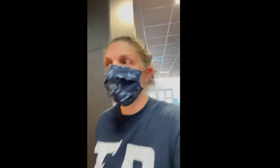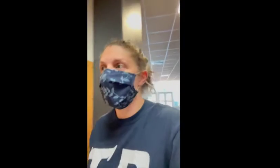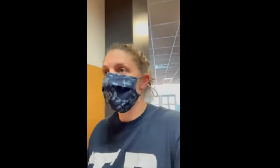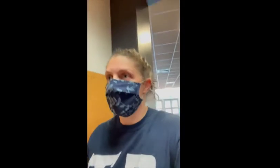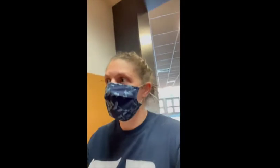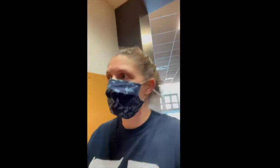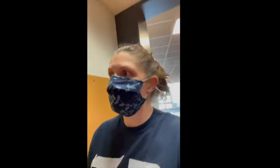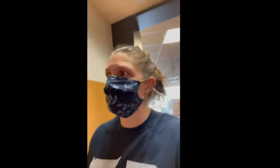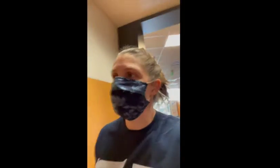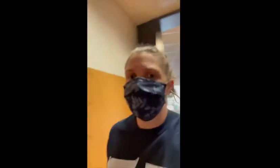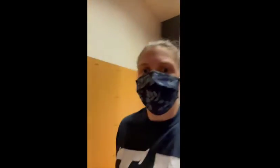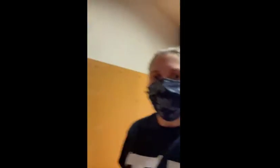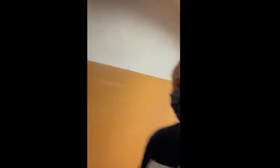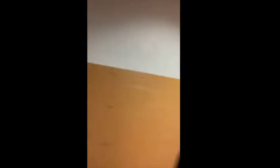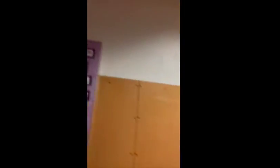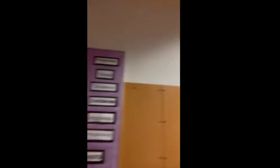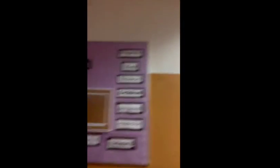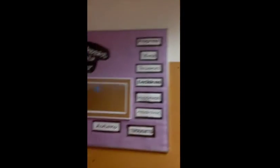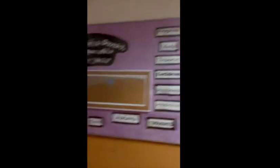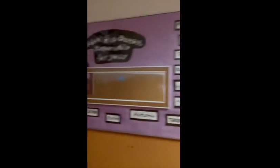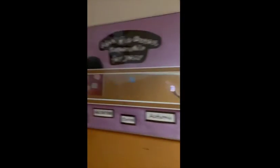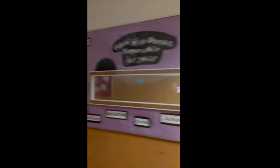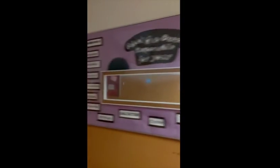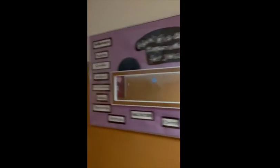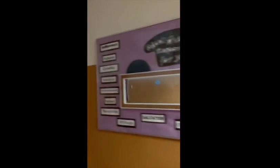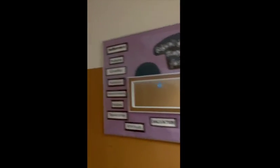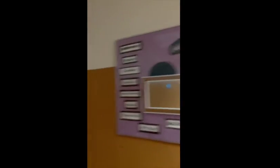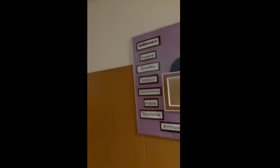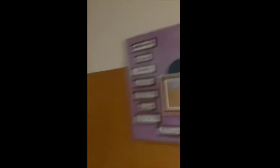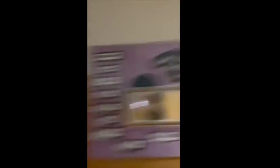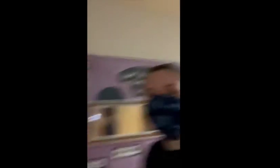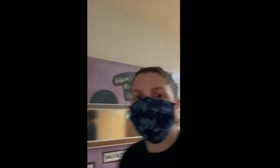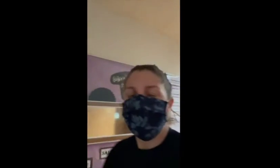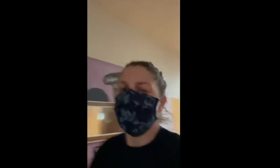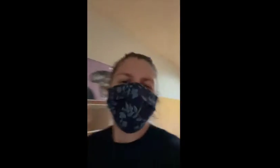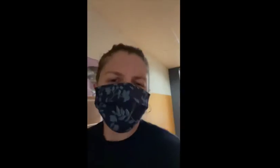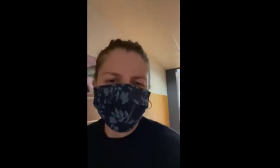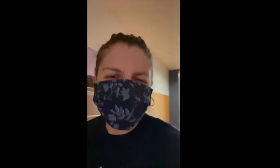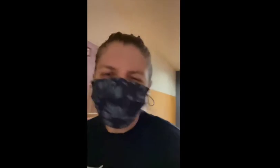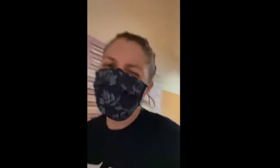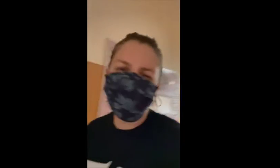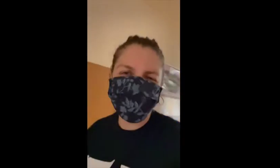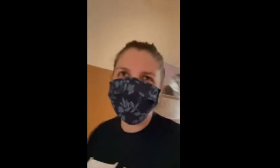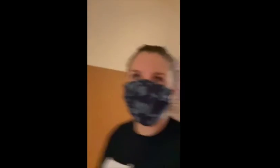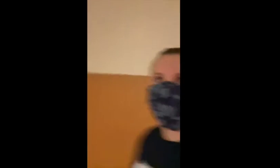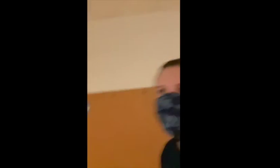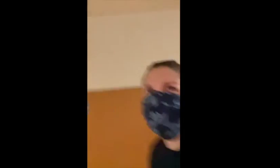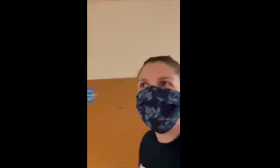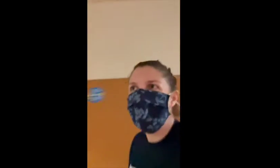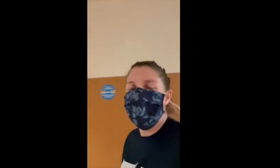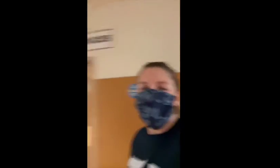main hallway here, you can see, once again, we have decorated billboards, bulletin boards,